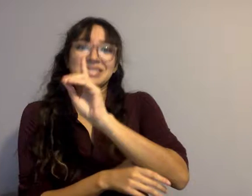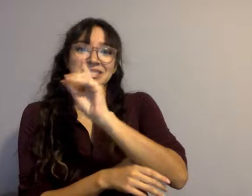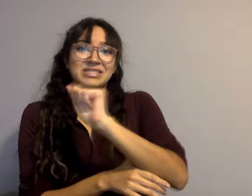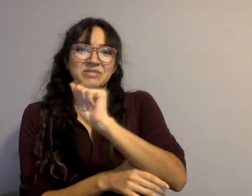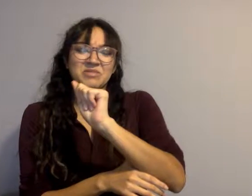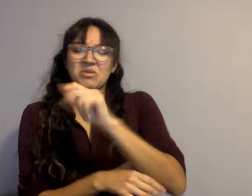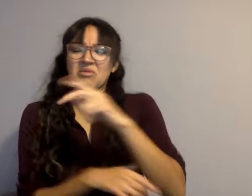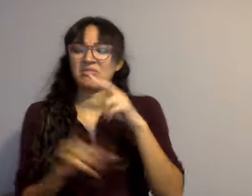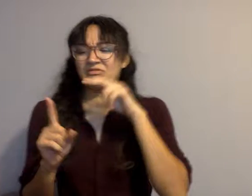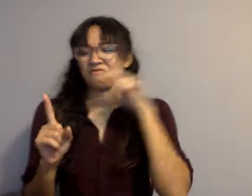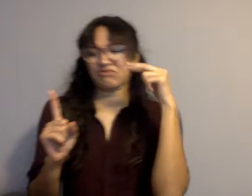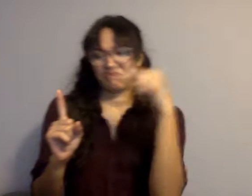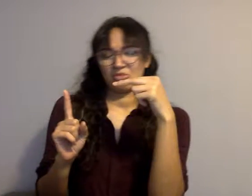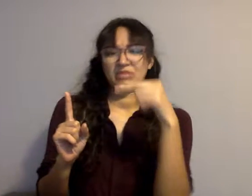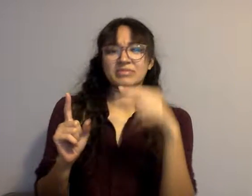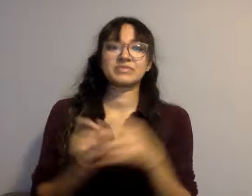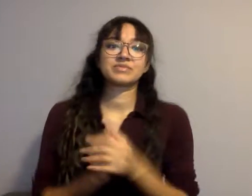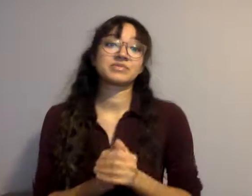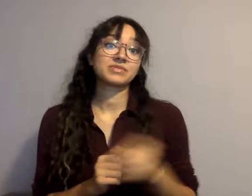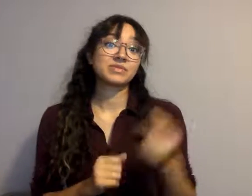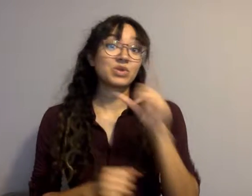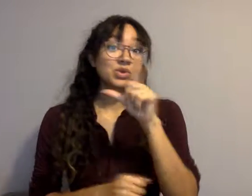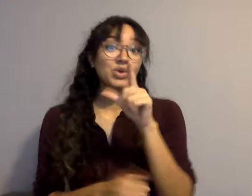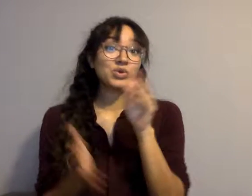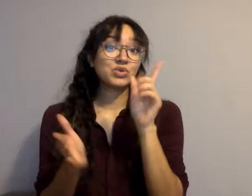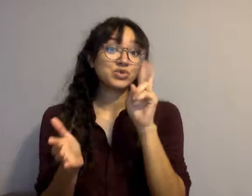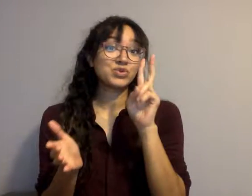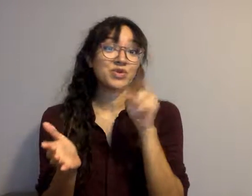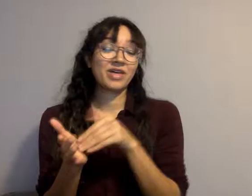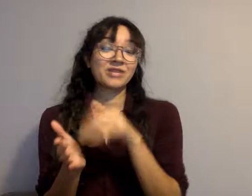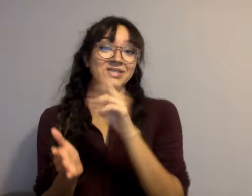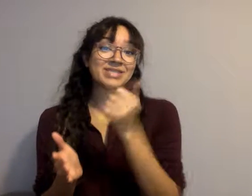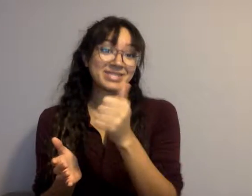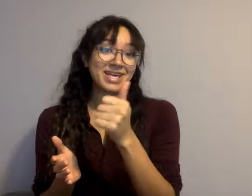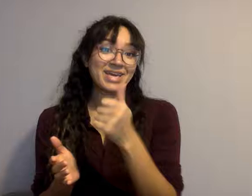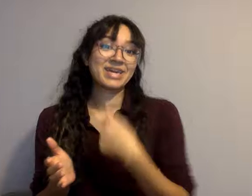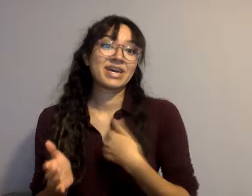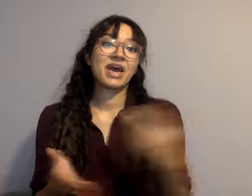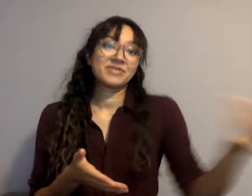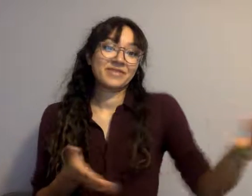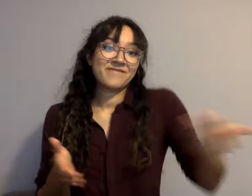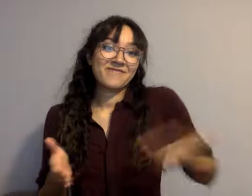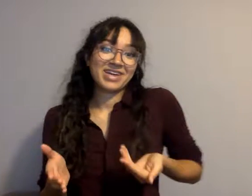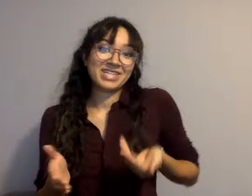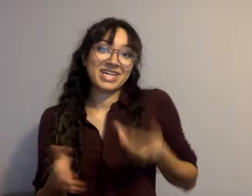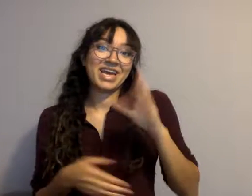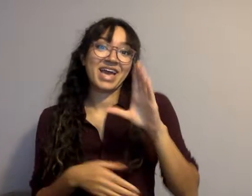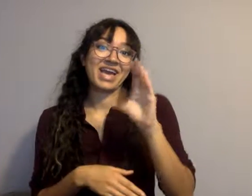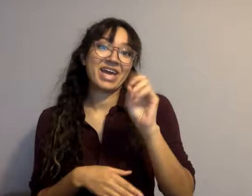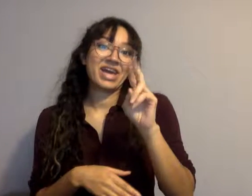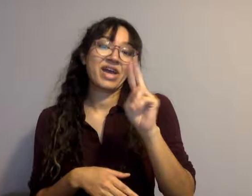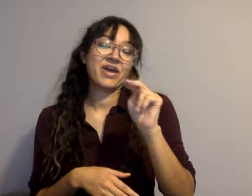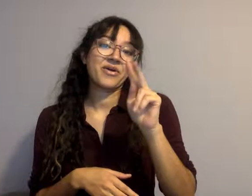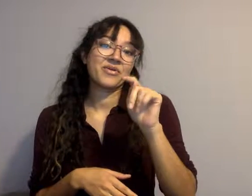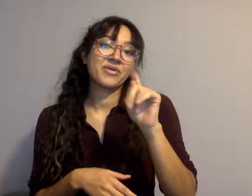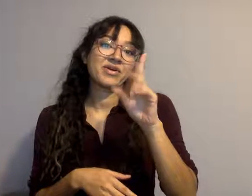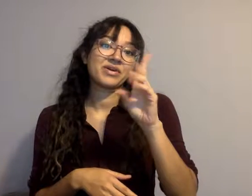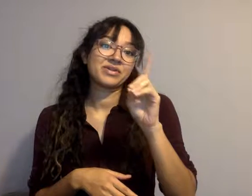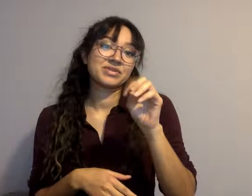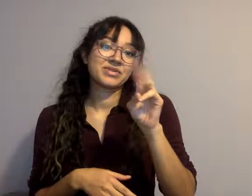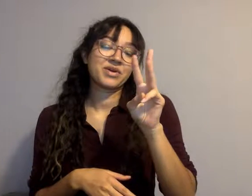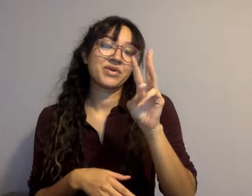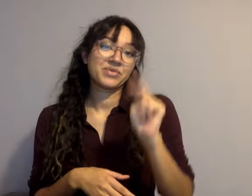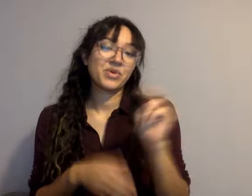big break came in 2010. I was invited to be a guest on the cable news show Countdown with Keith Olbermann. I